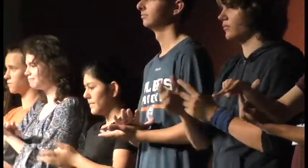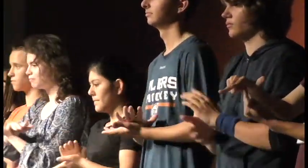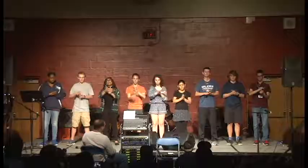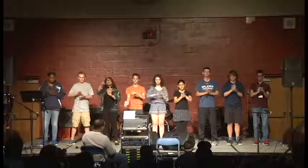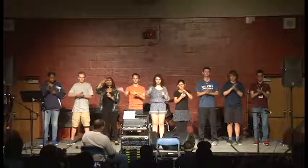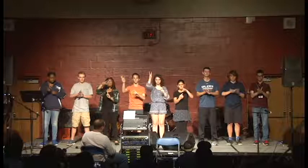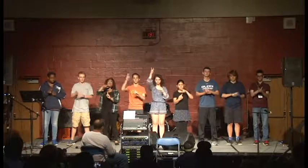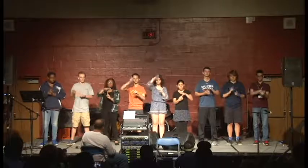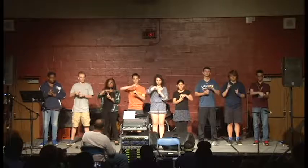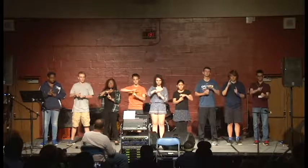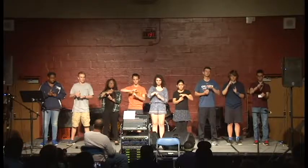Be champions.